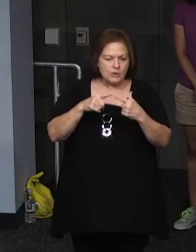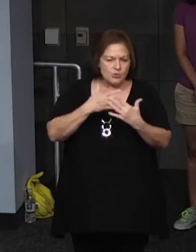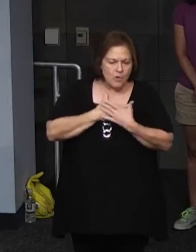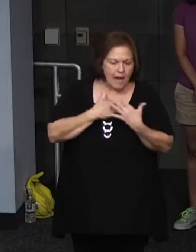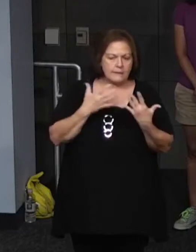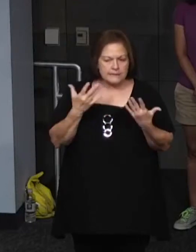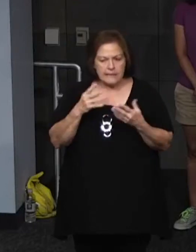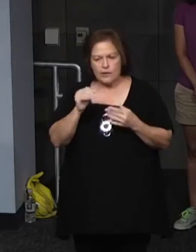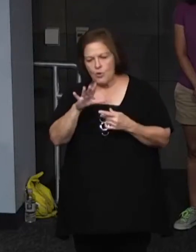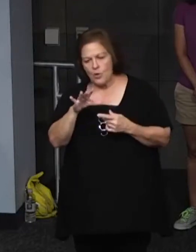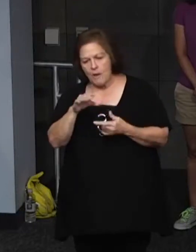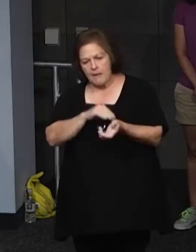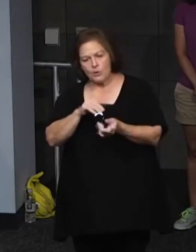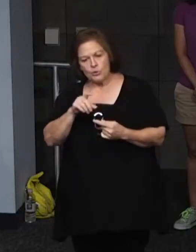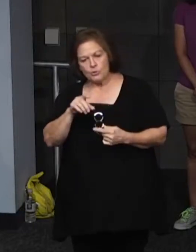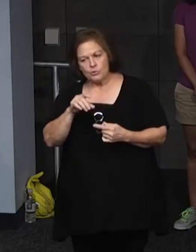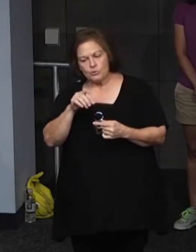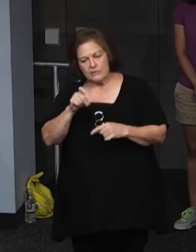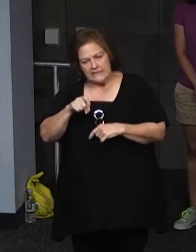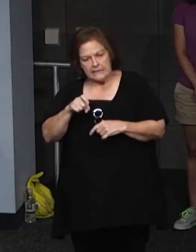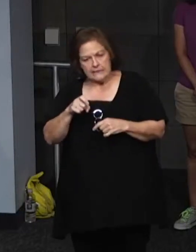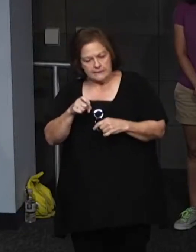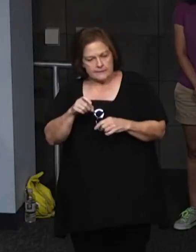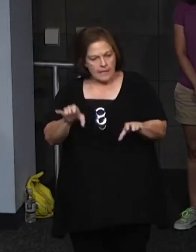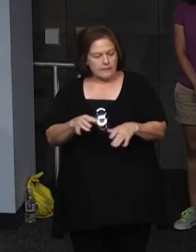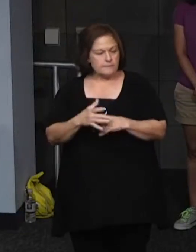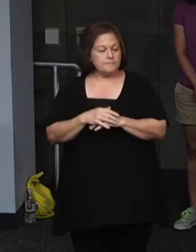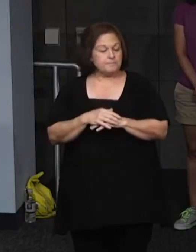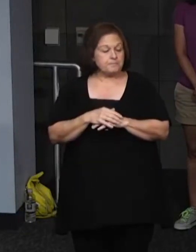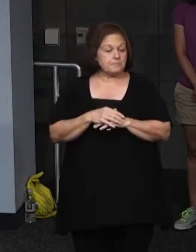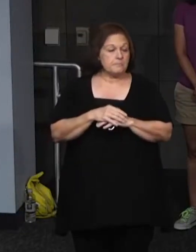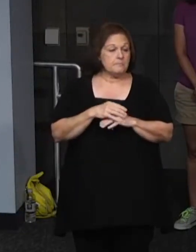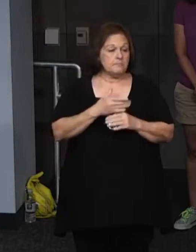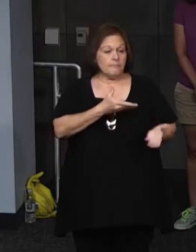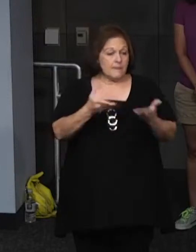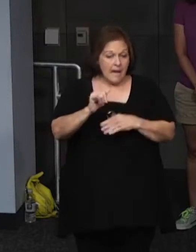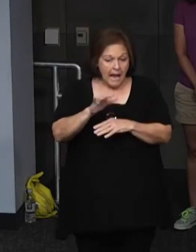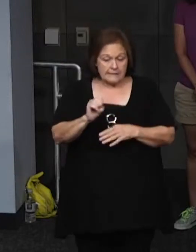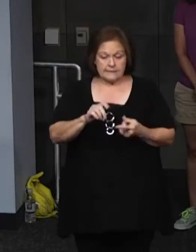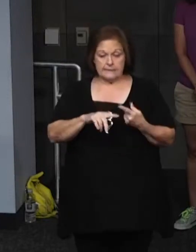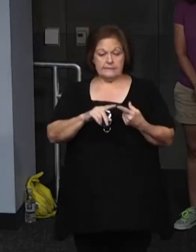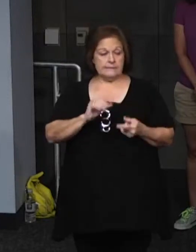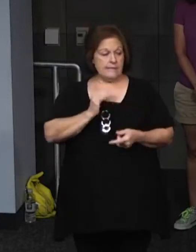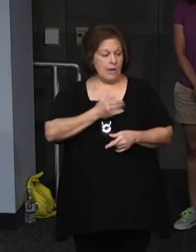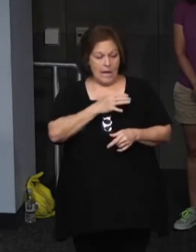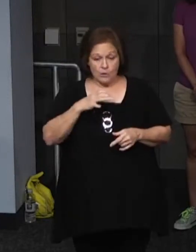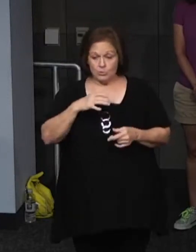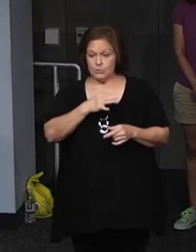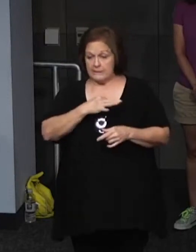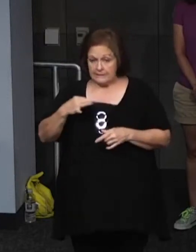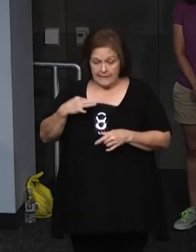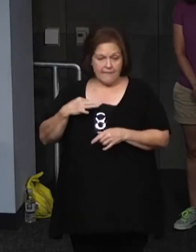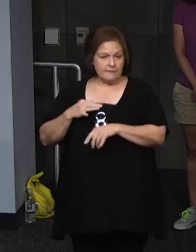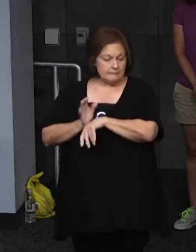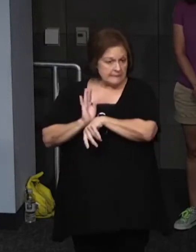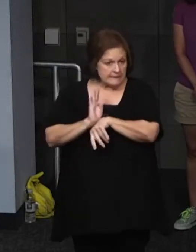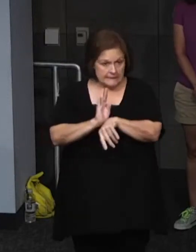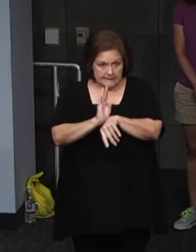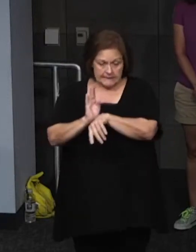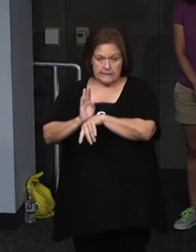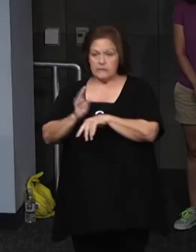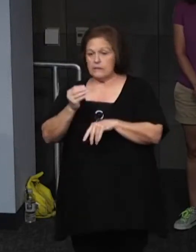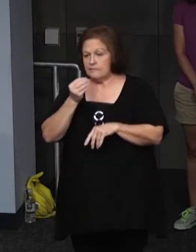needs met. Volunteer firefighters continue delivering ice to homes. Our council members, staff, and offices are still busy